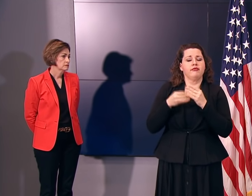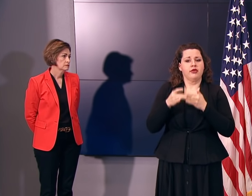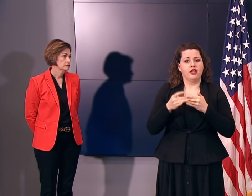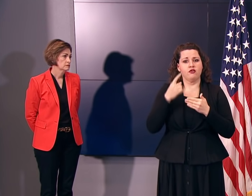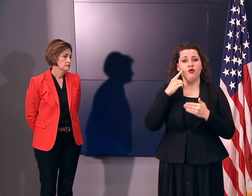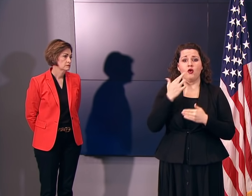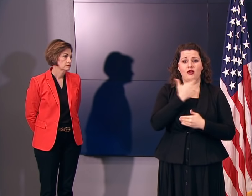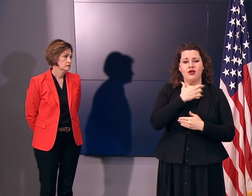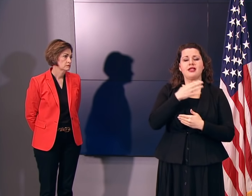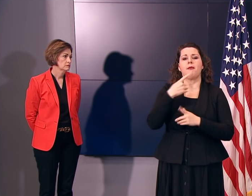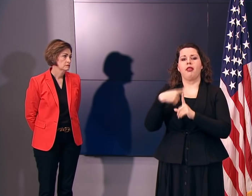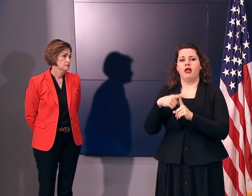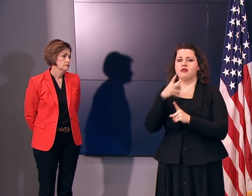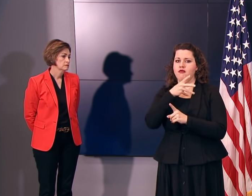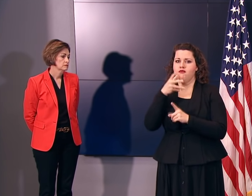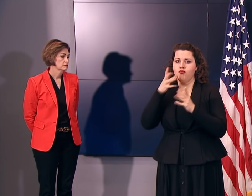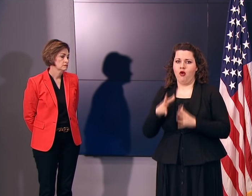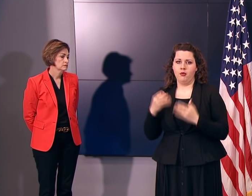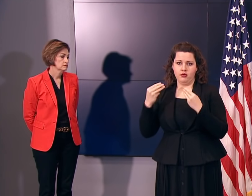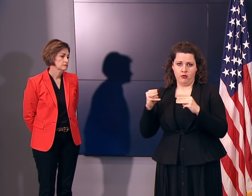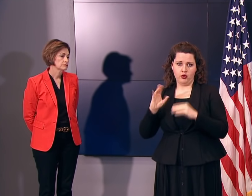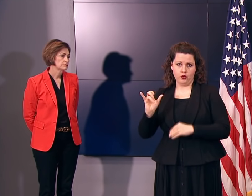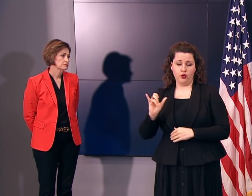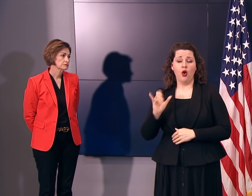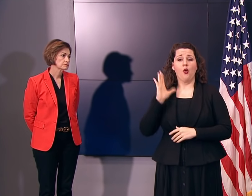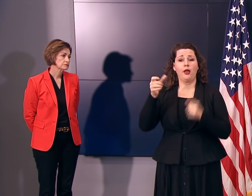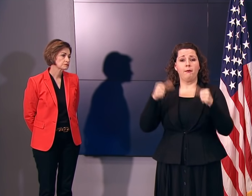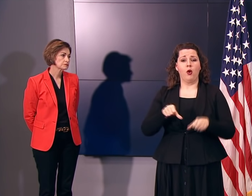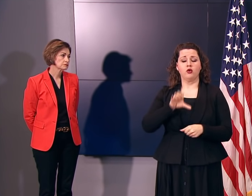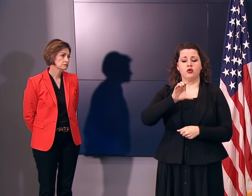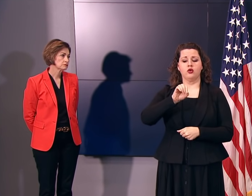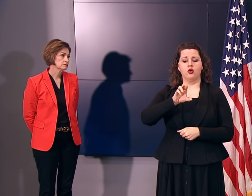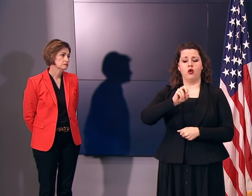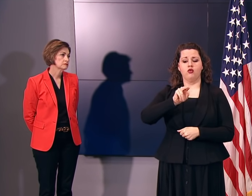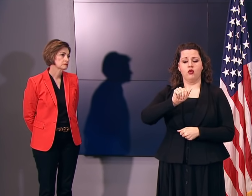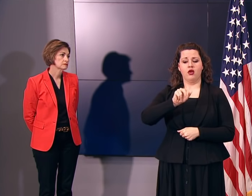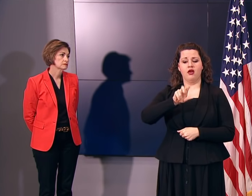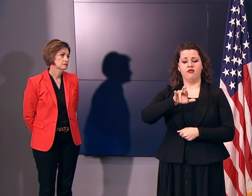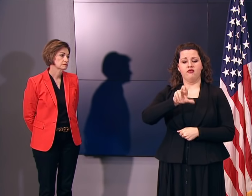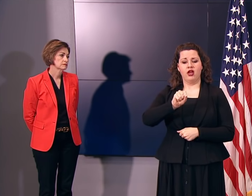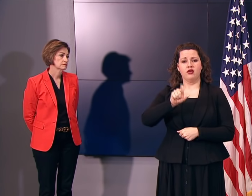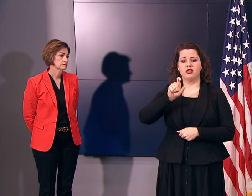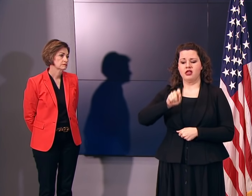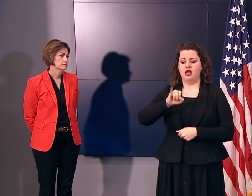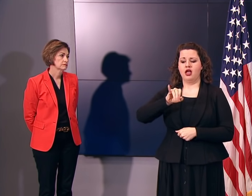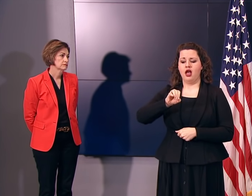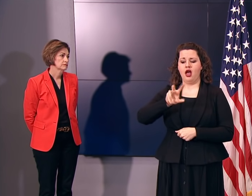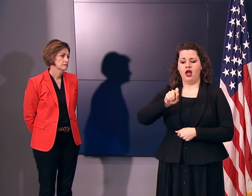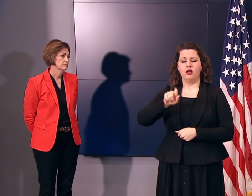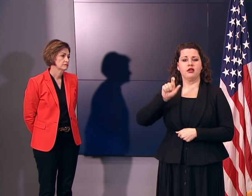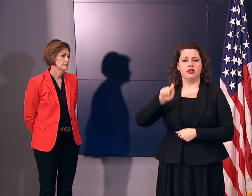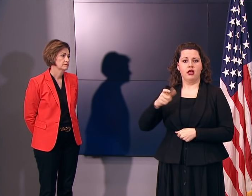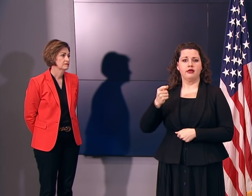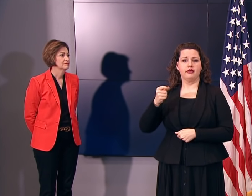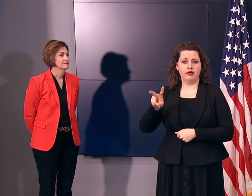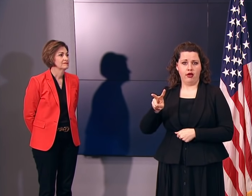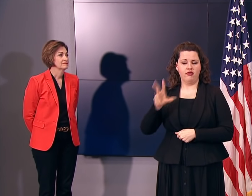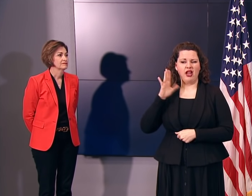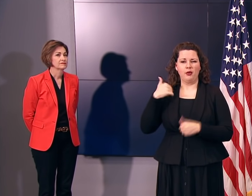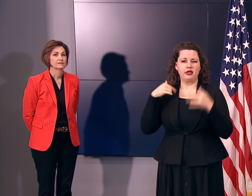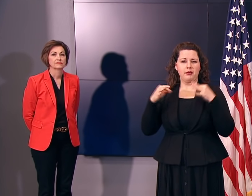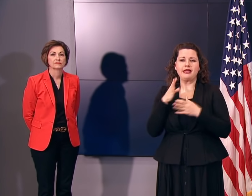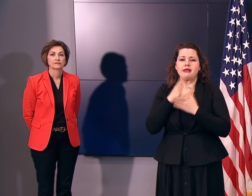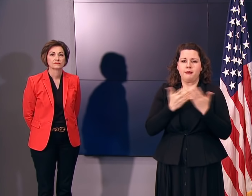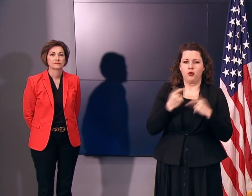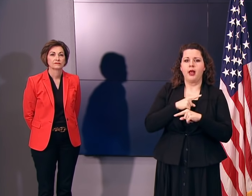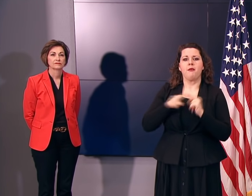farmers markets. We'll post this guidance at coronavirus.iowa.gov, and I'll run through some of it here for you today. But